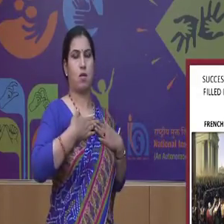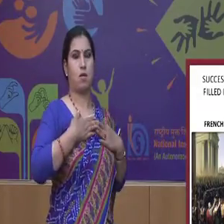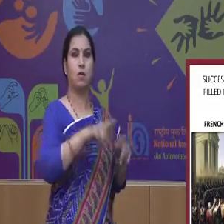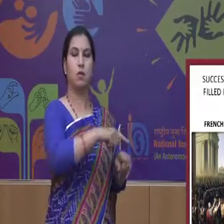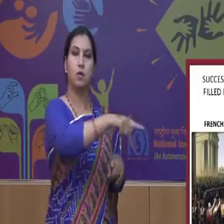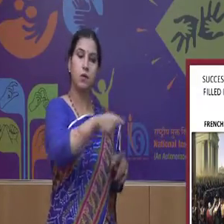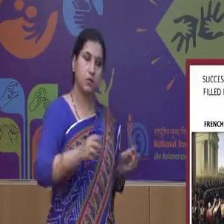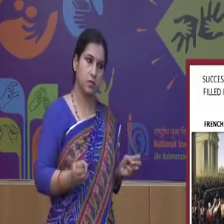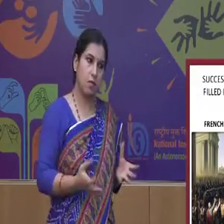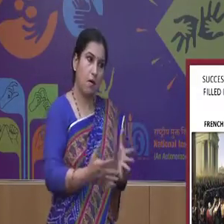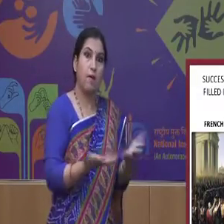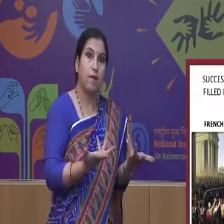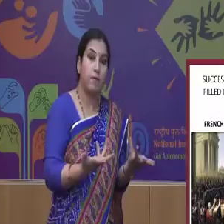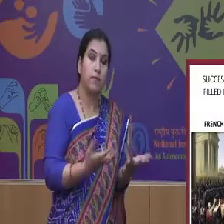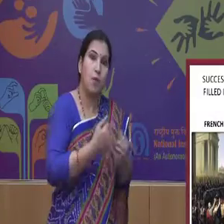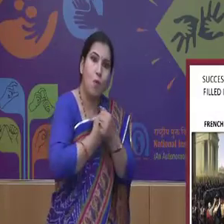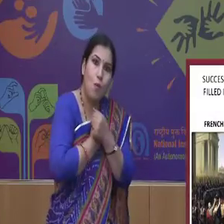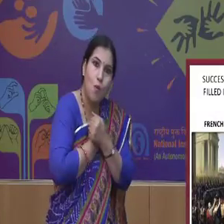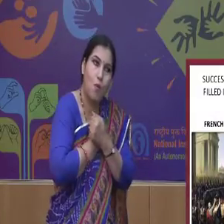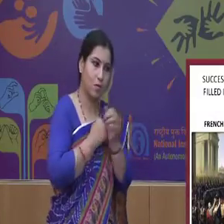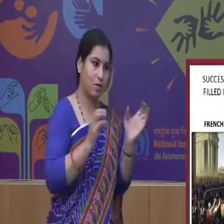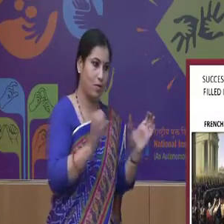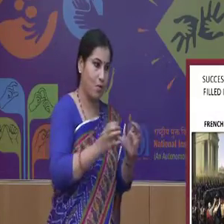So they started loving